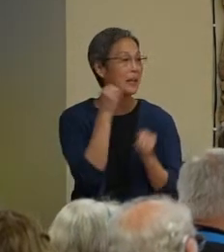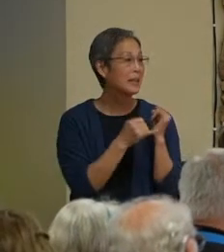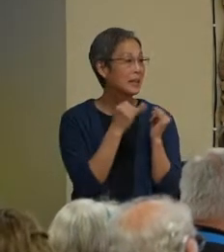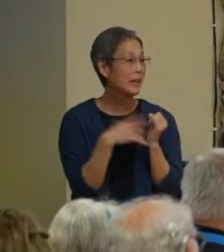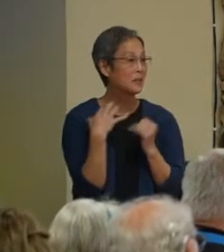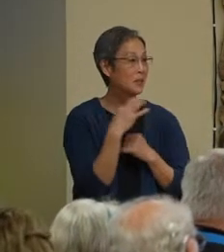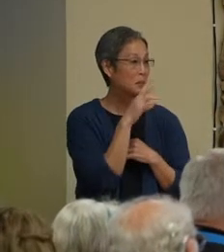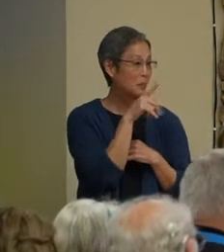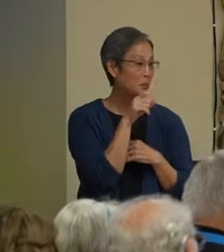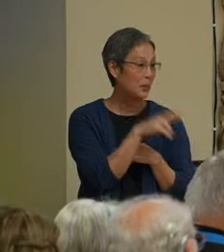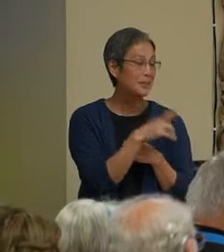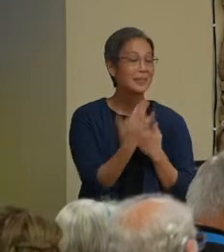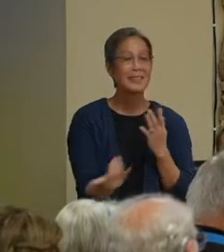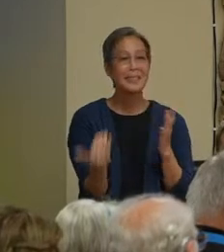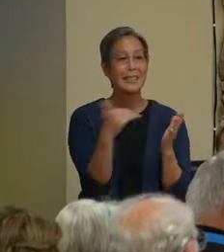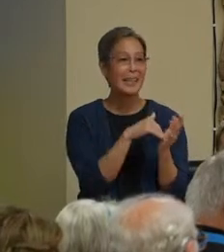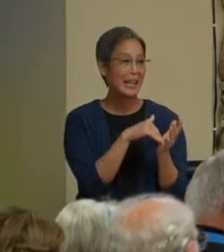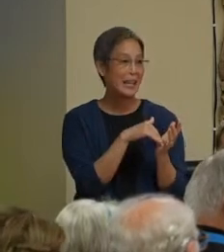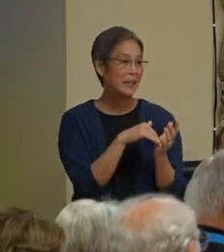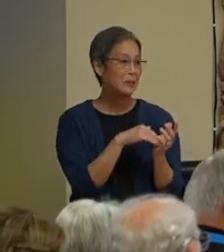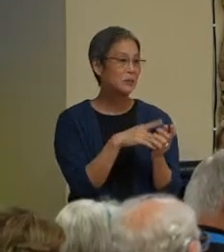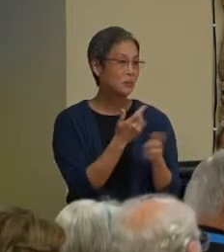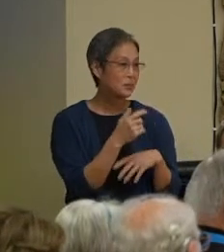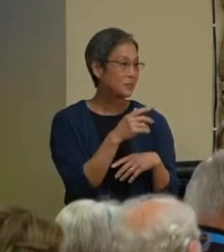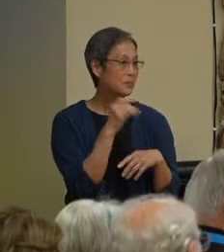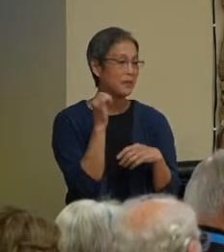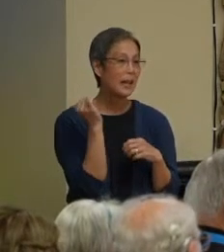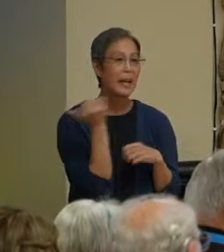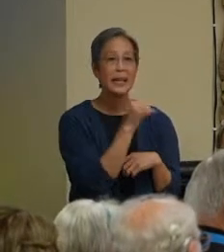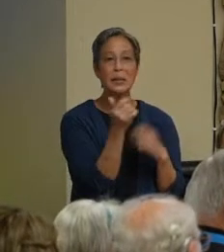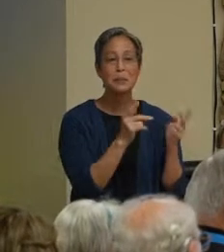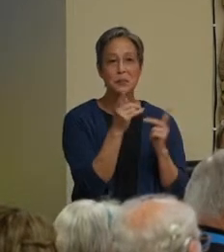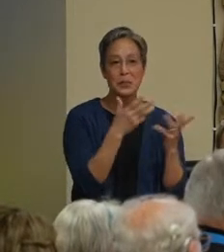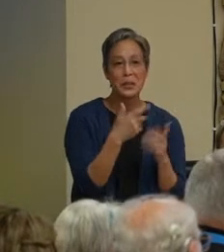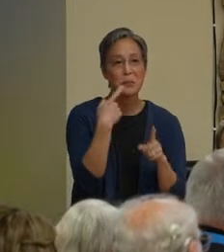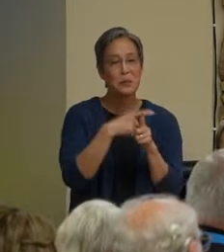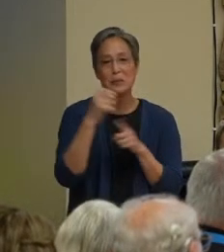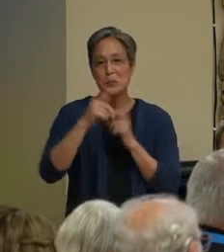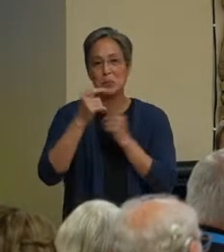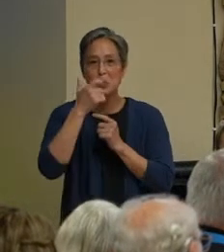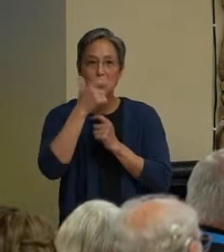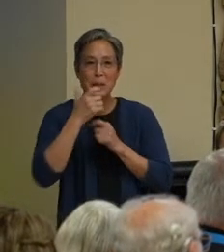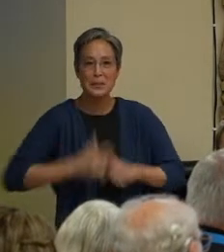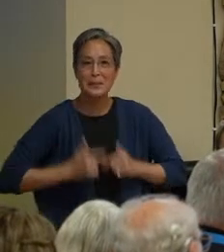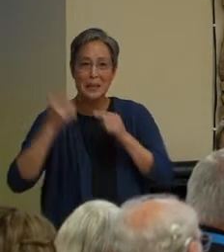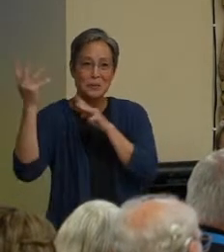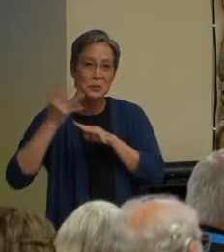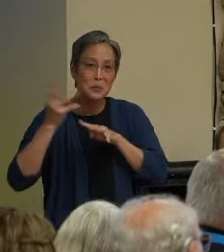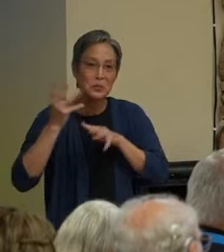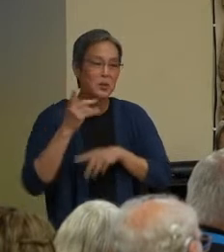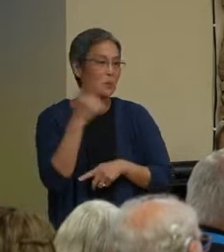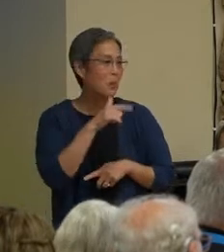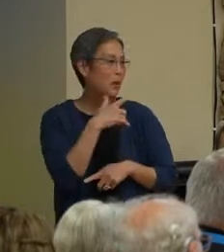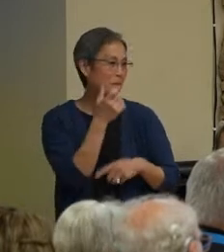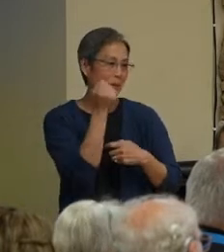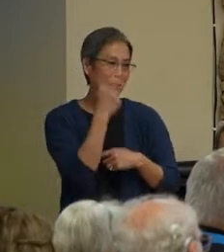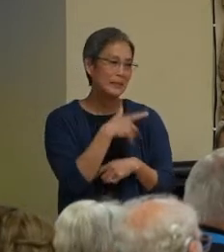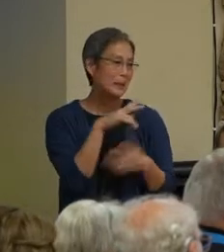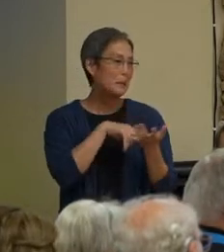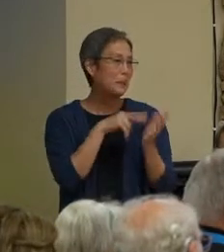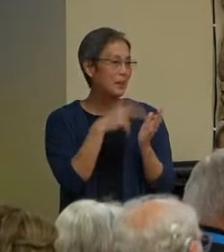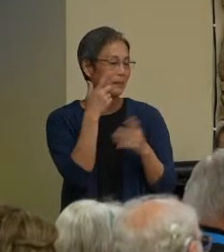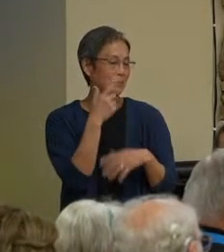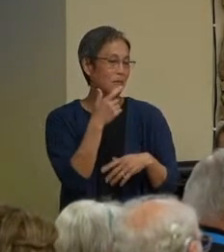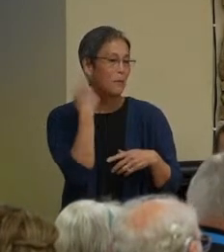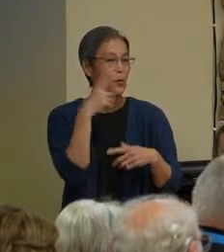Again, both here today and anyone on the live stream watching. You truly understand the meaning of love and